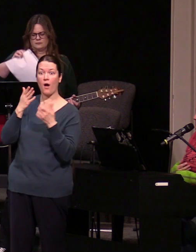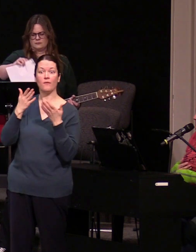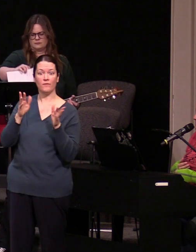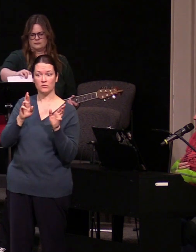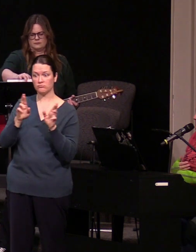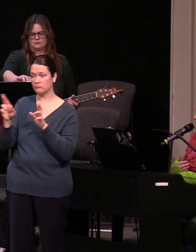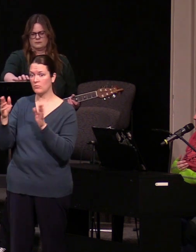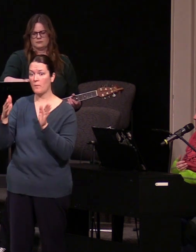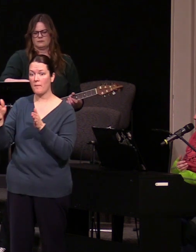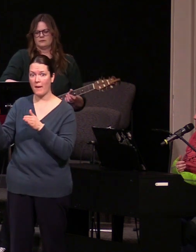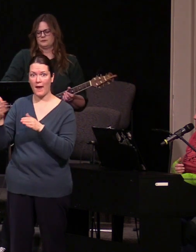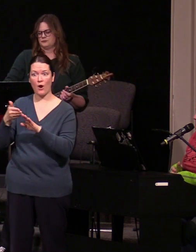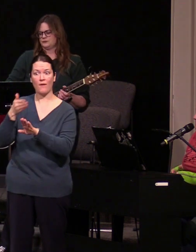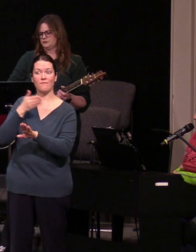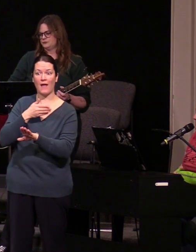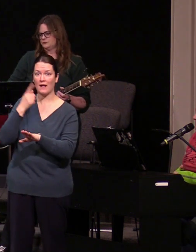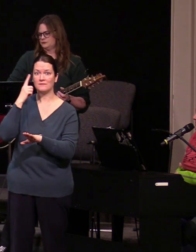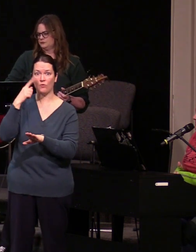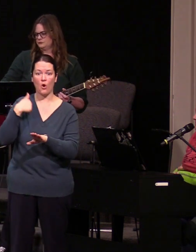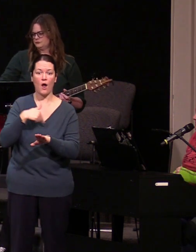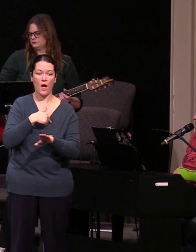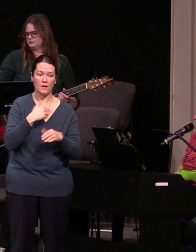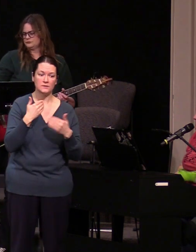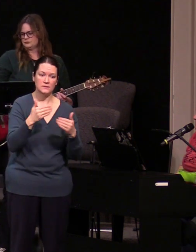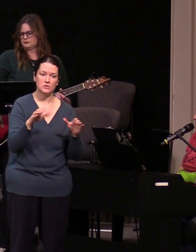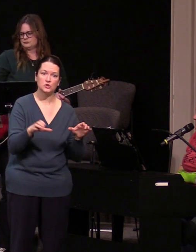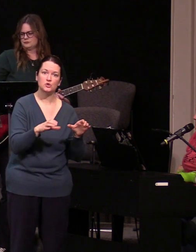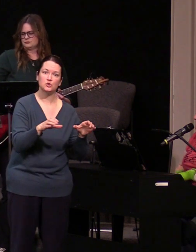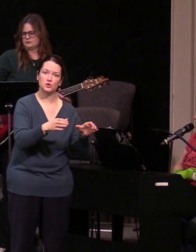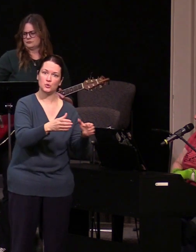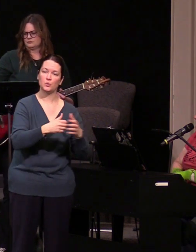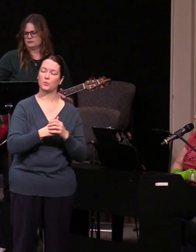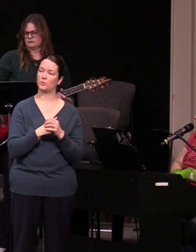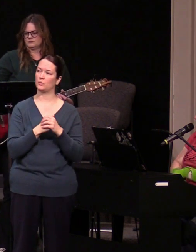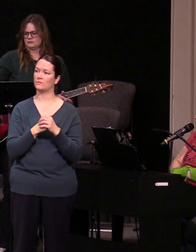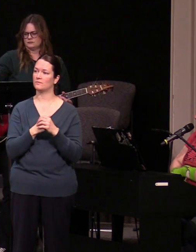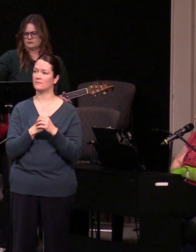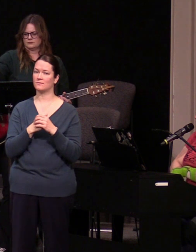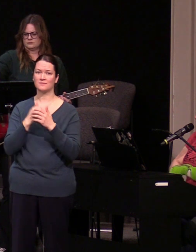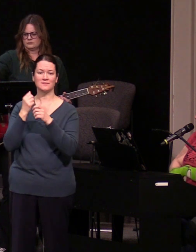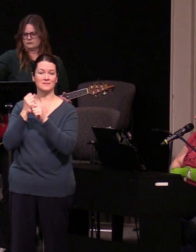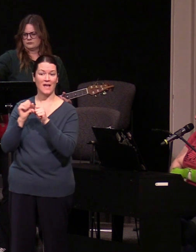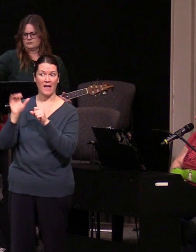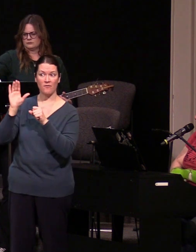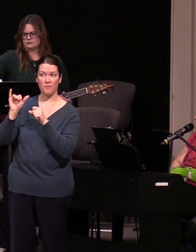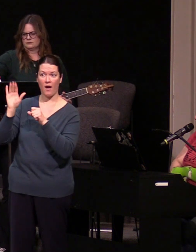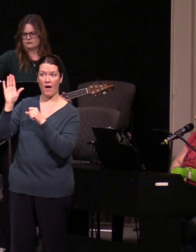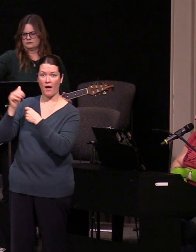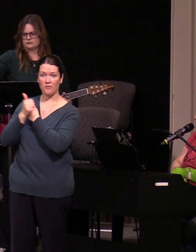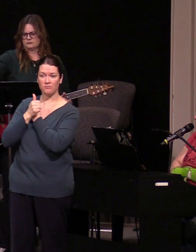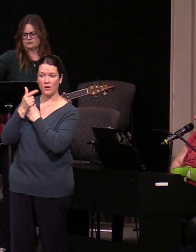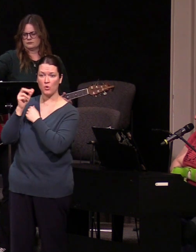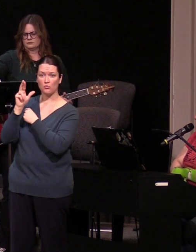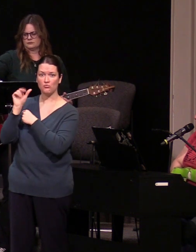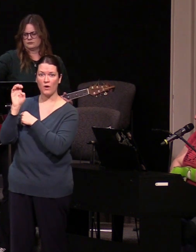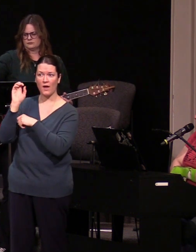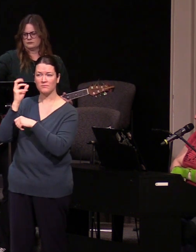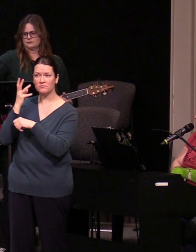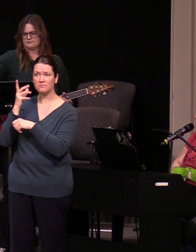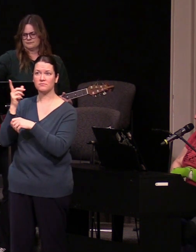advance for us to do. Saved by grace, equipped by